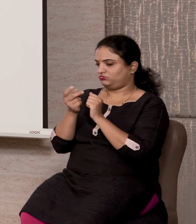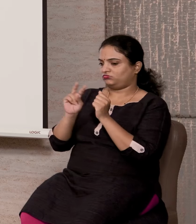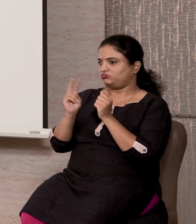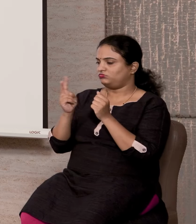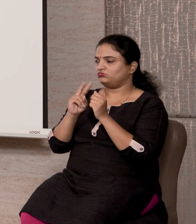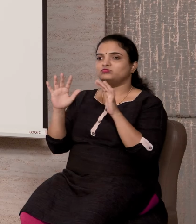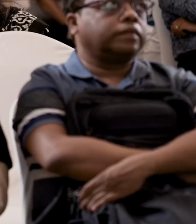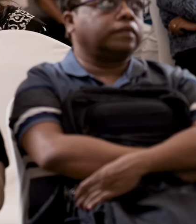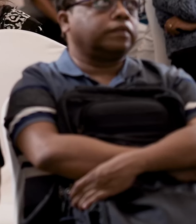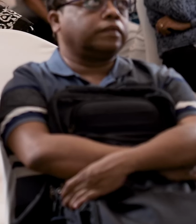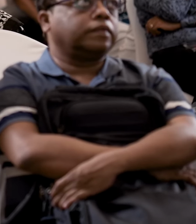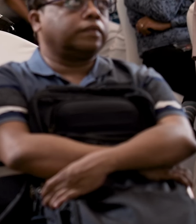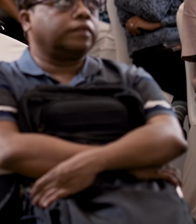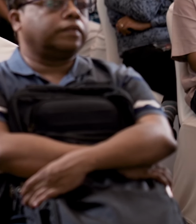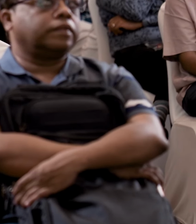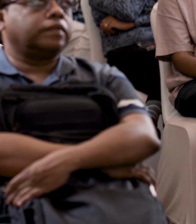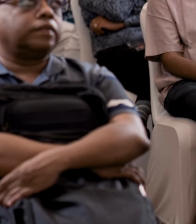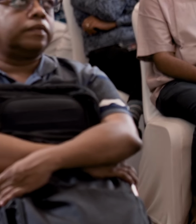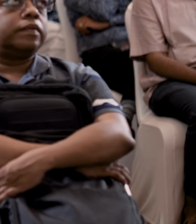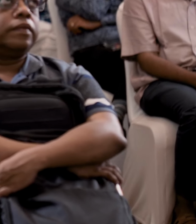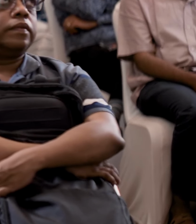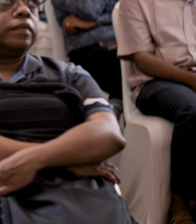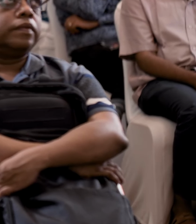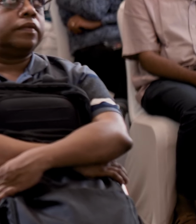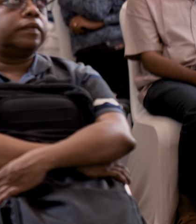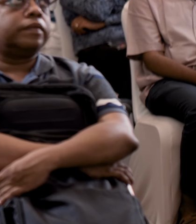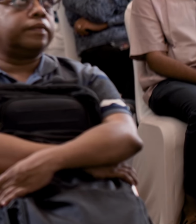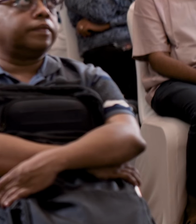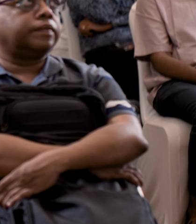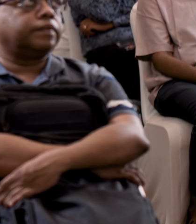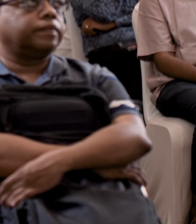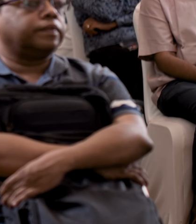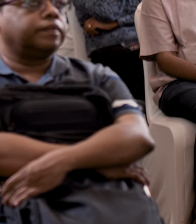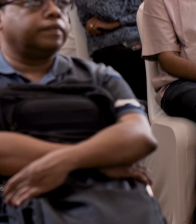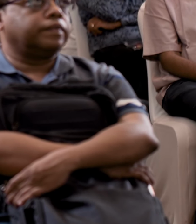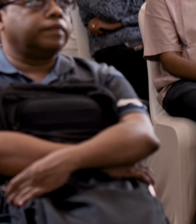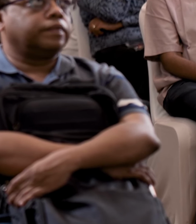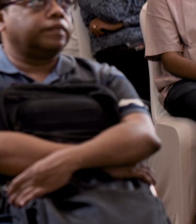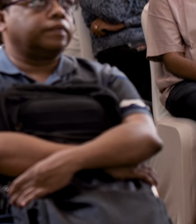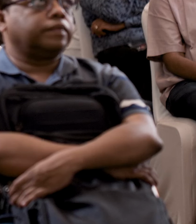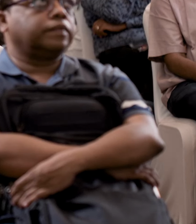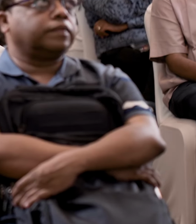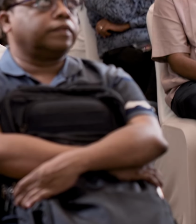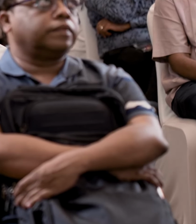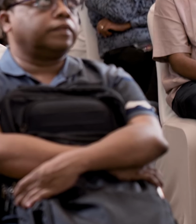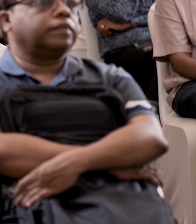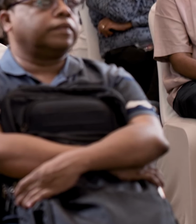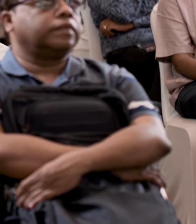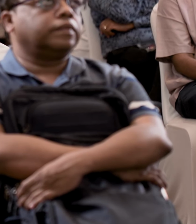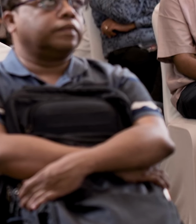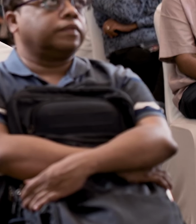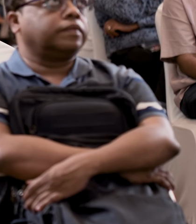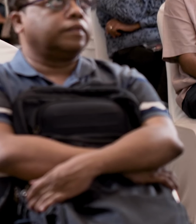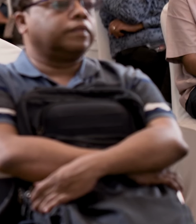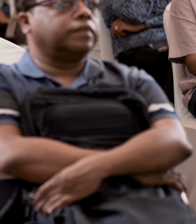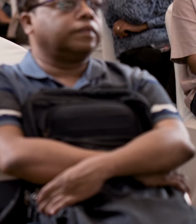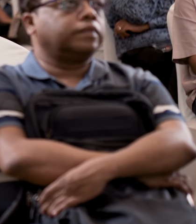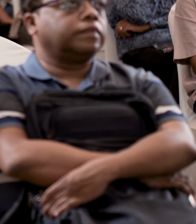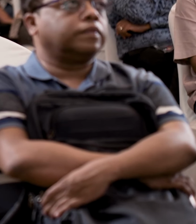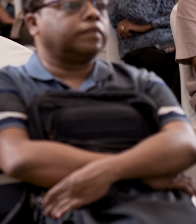science education. And I'll also talk about my research journey so far, and also about what our group focuses